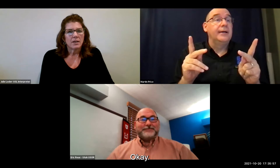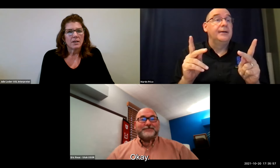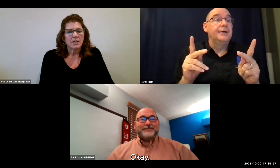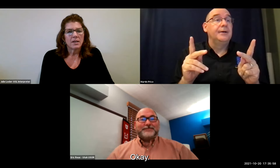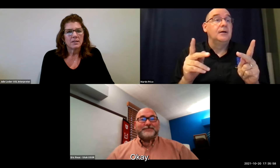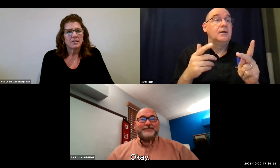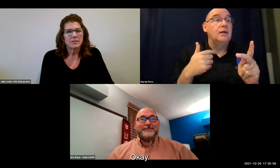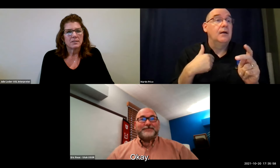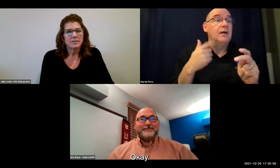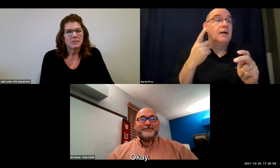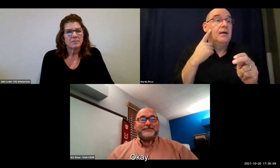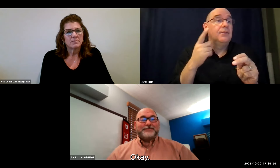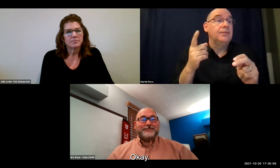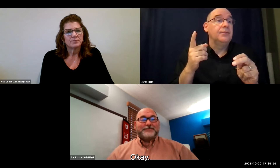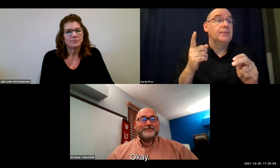Okay.